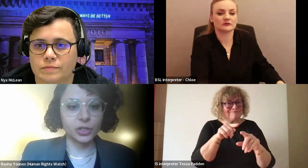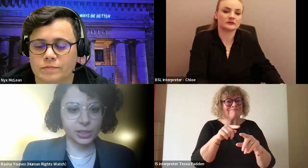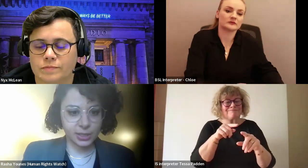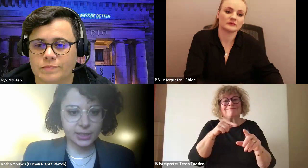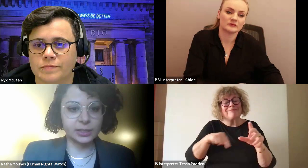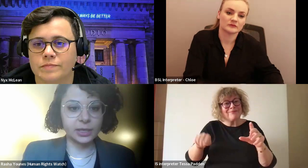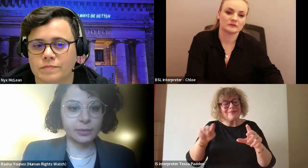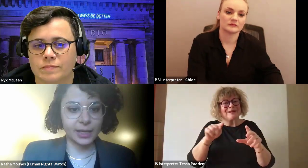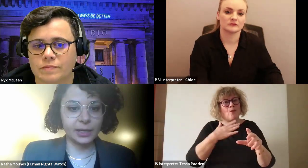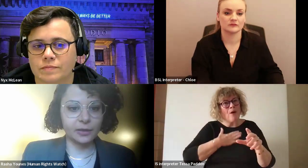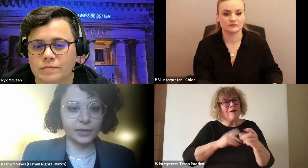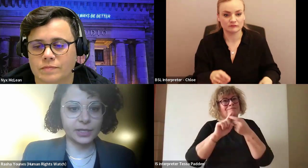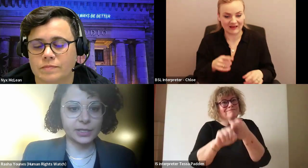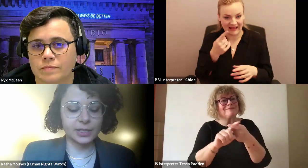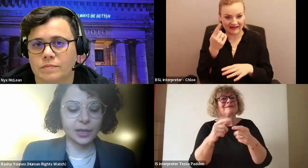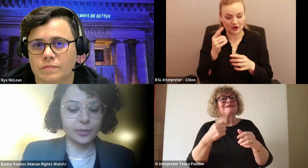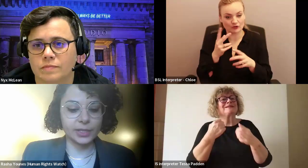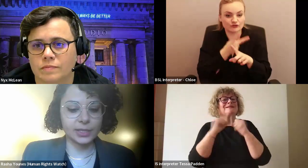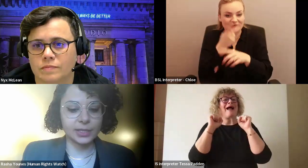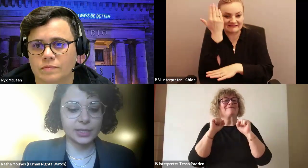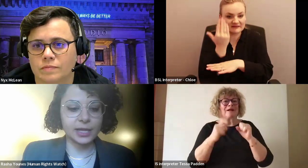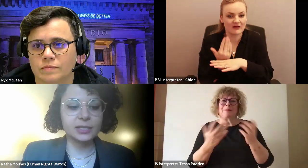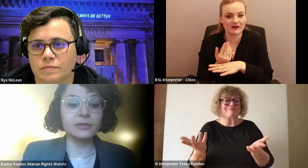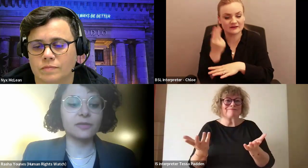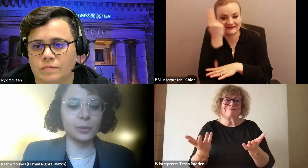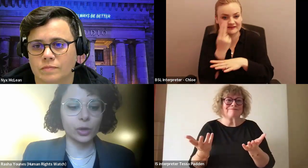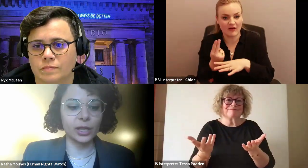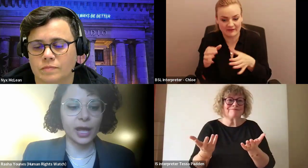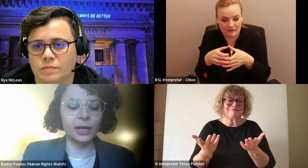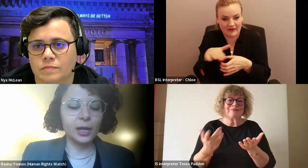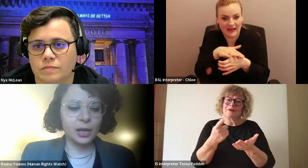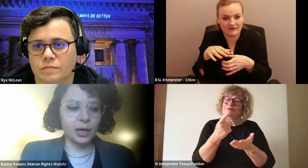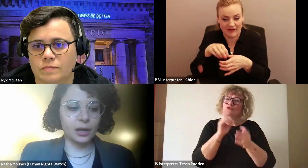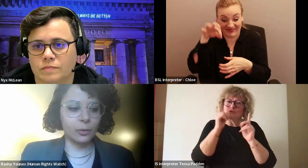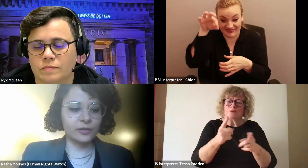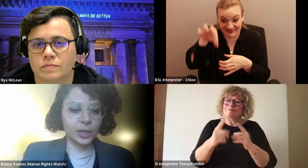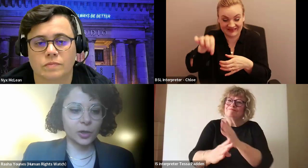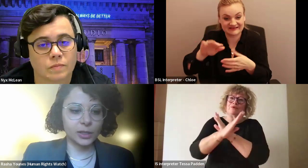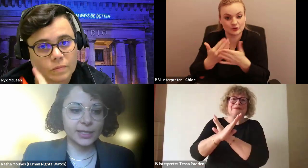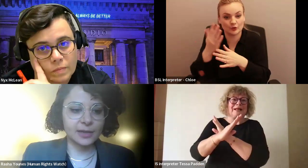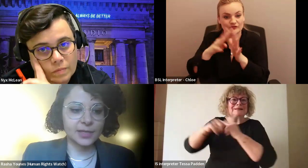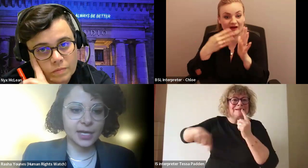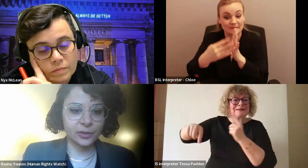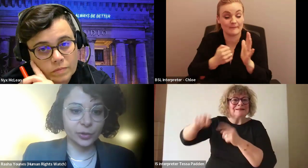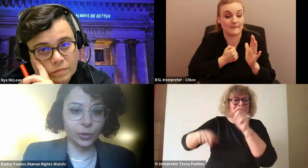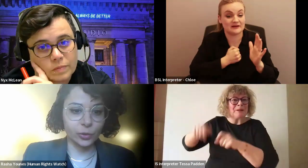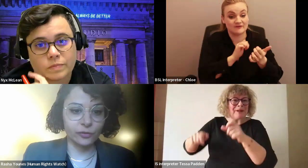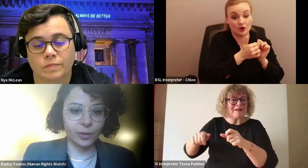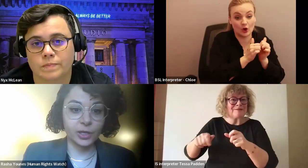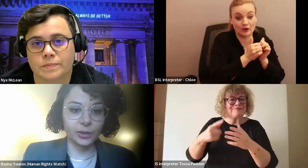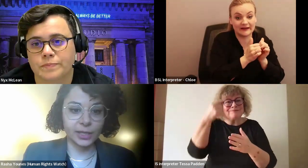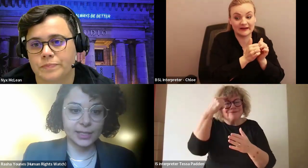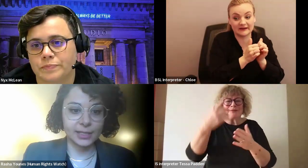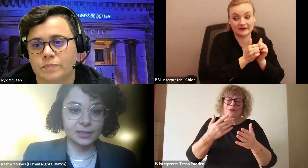from the margins in many of these instances. And this is a framework that one of my colleagues, Afsana